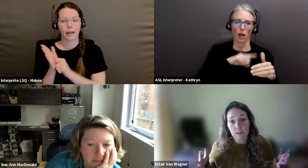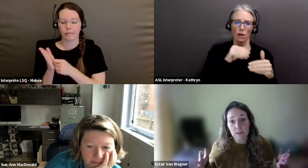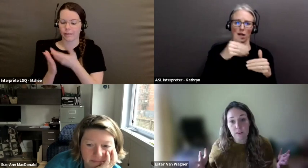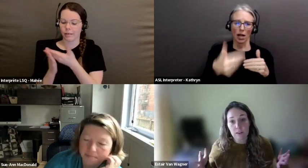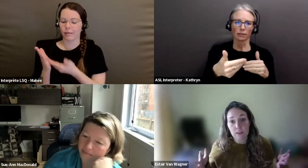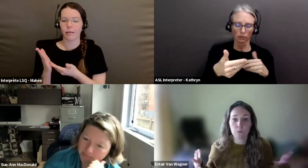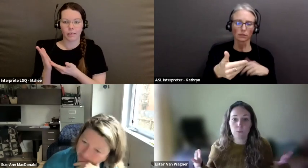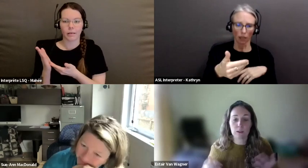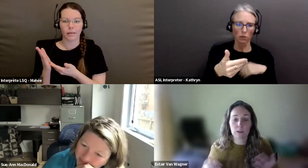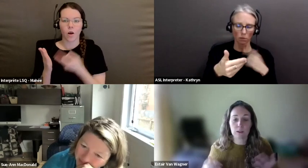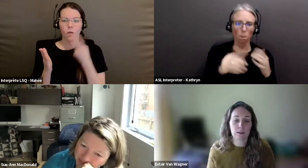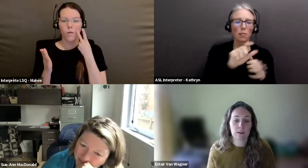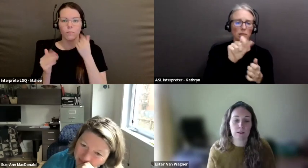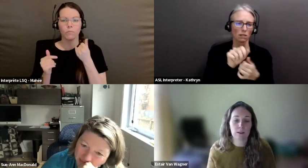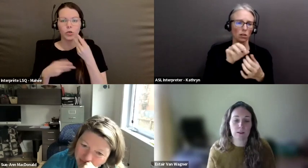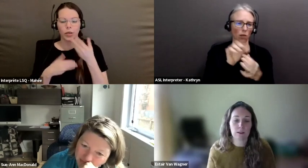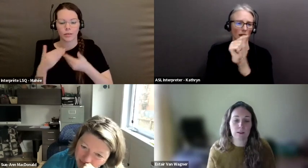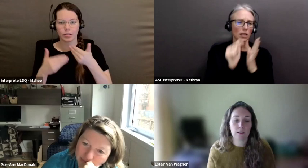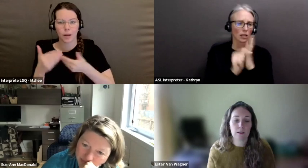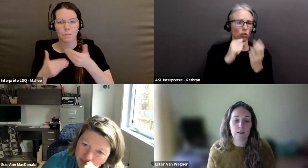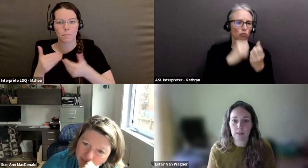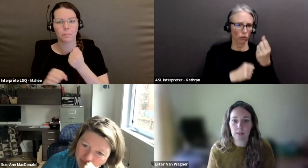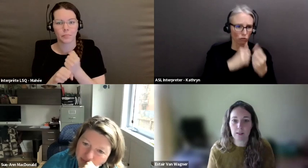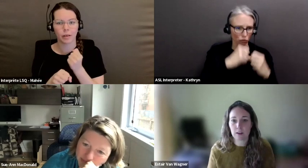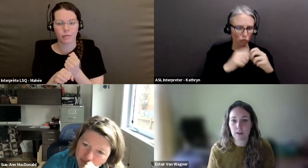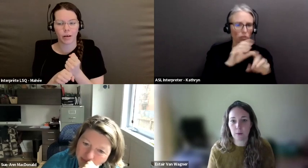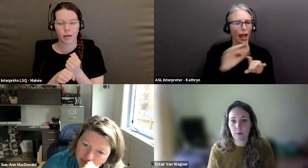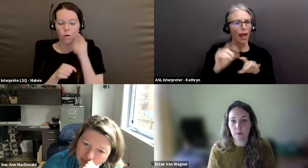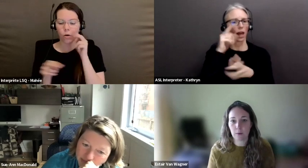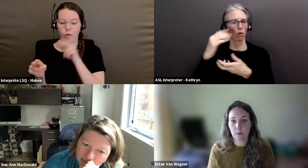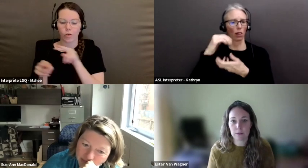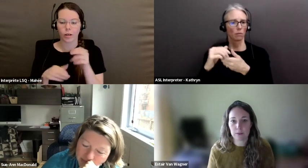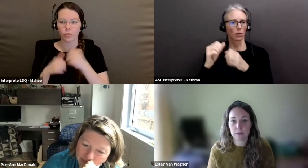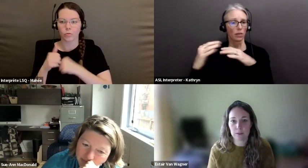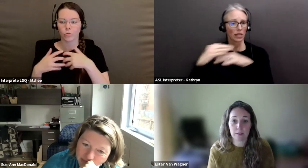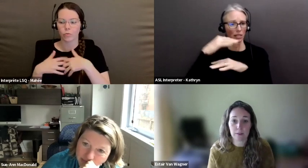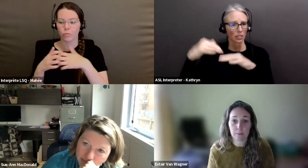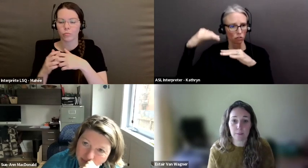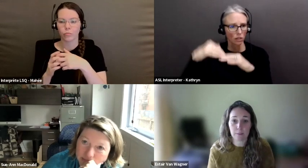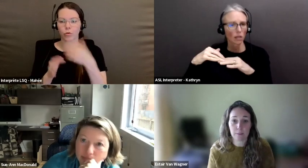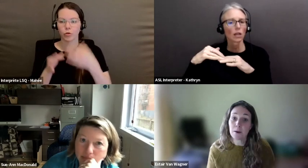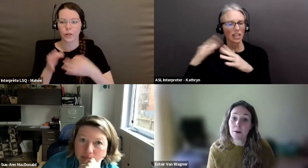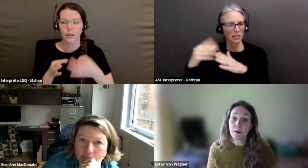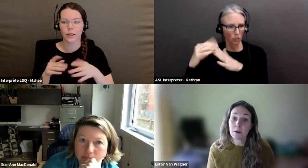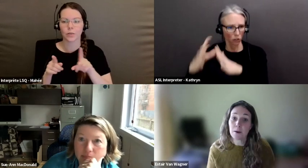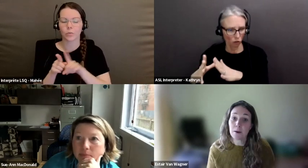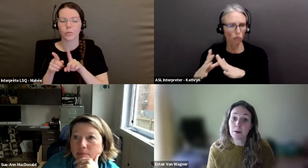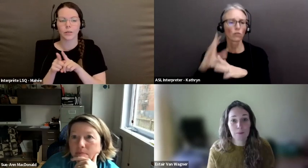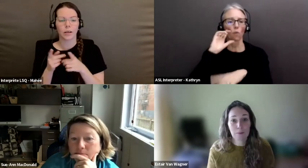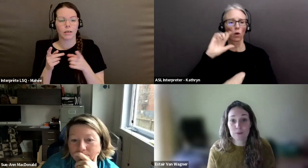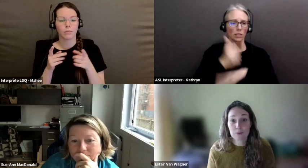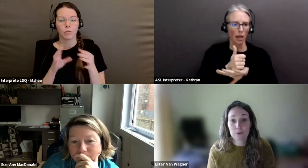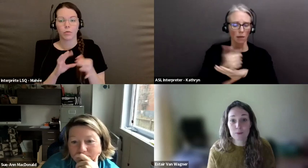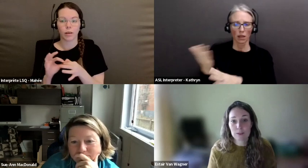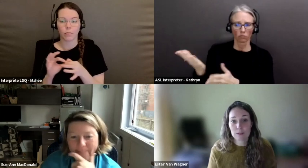legal structures, but you know, really interested in thinking about collaboration about the policy and governance aspects. But what I also put